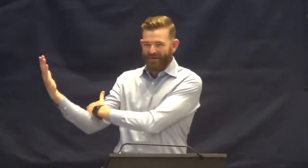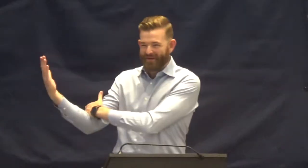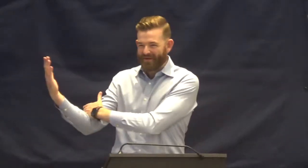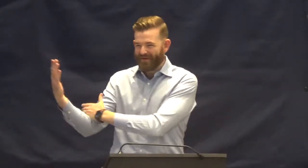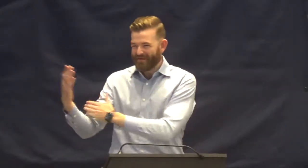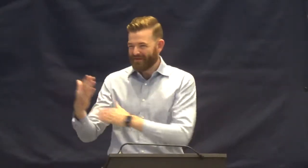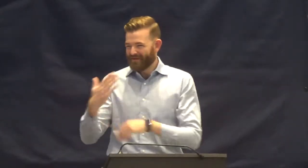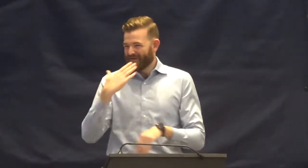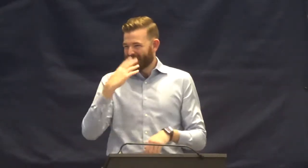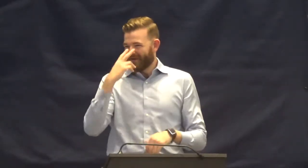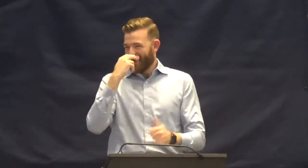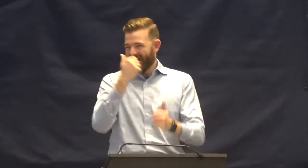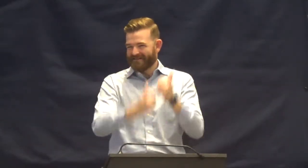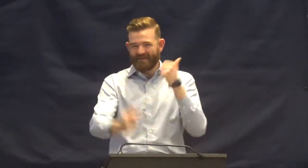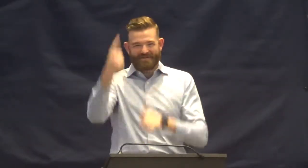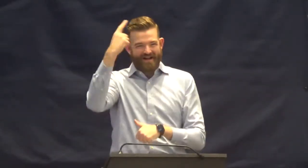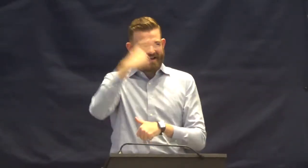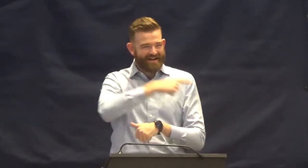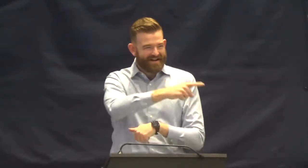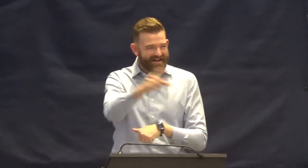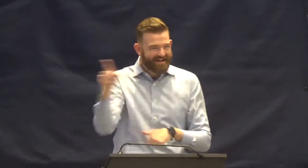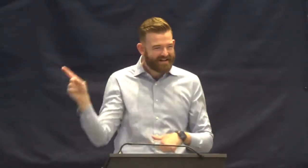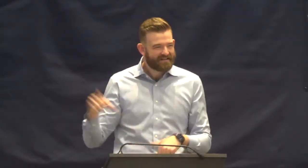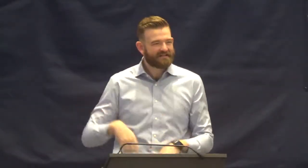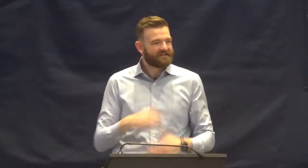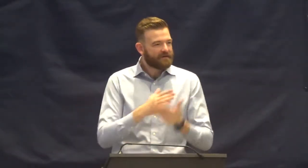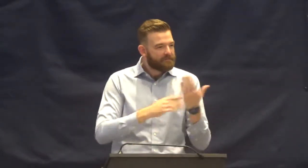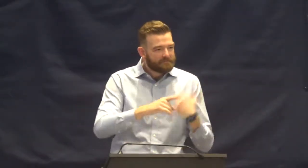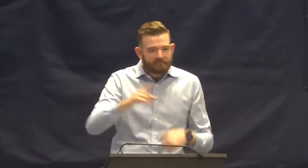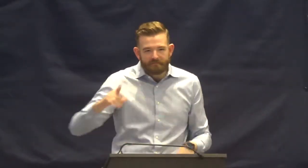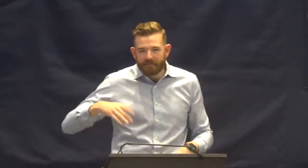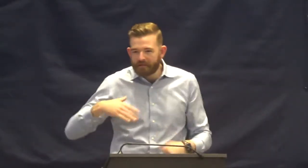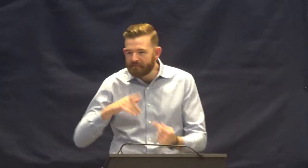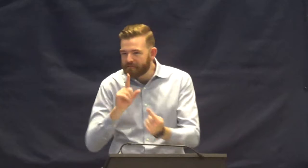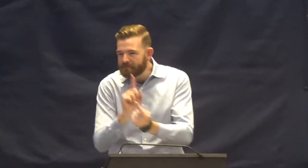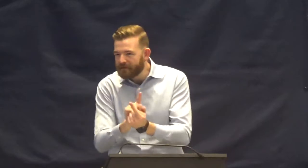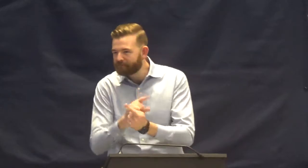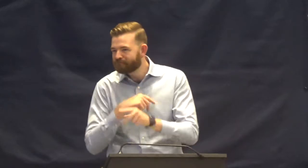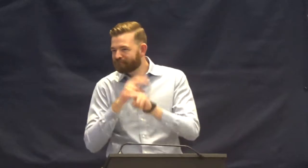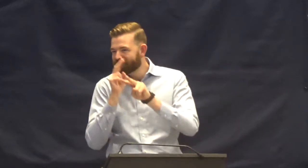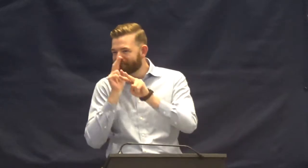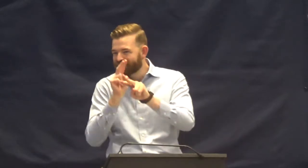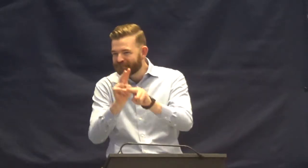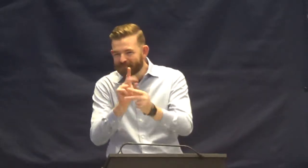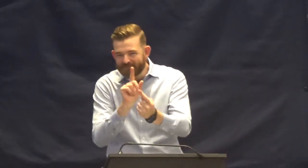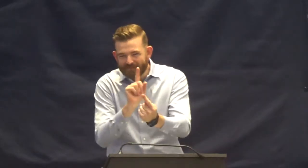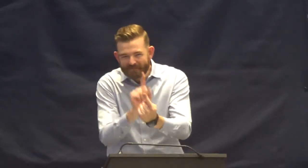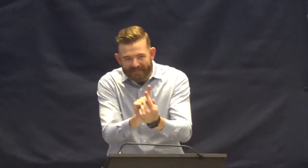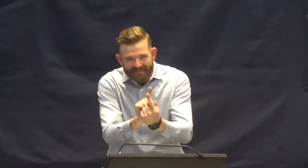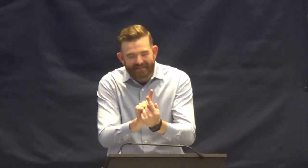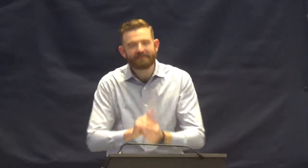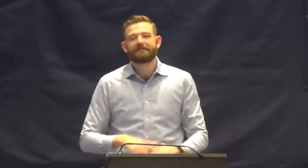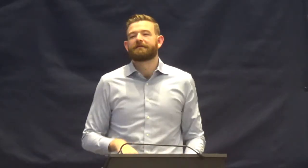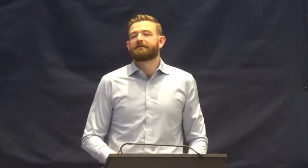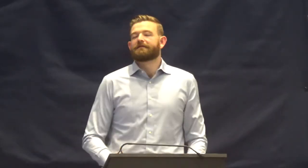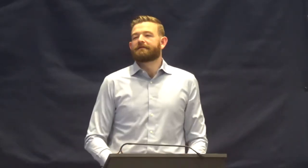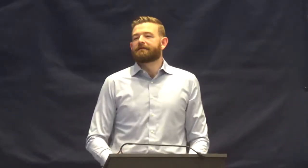Good morning, everyone. Good to see everyone here. Some of you I have not met, and I look forward to meeting you